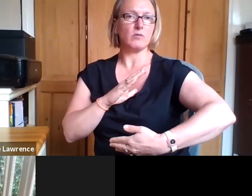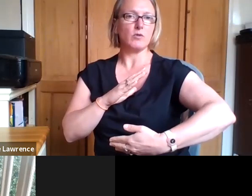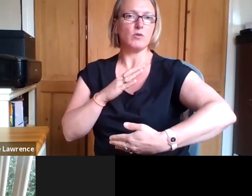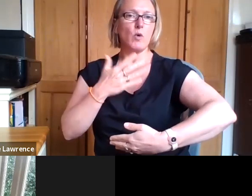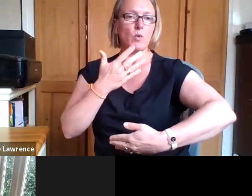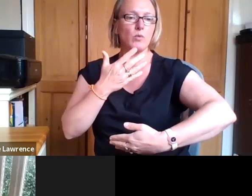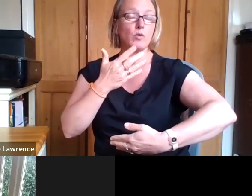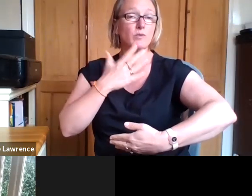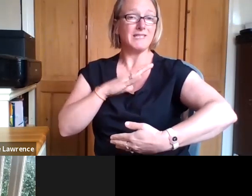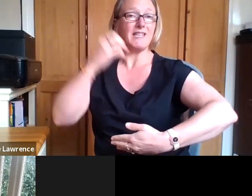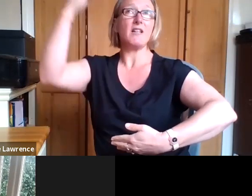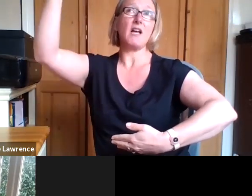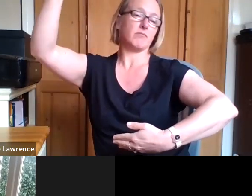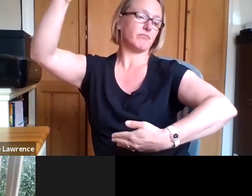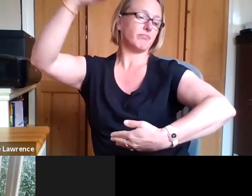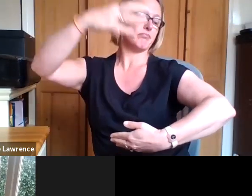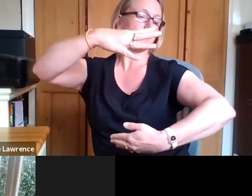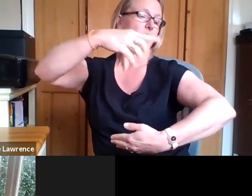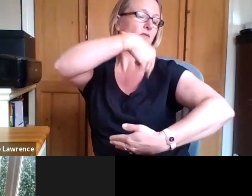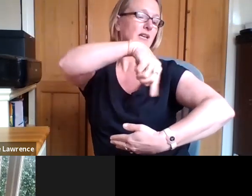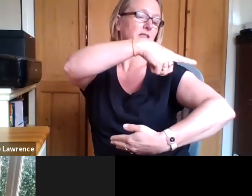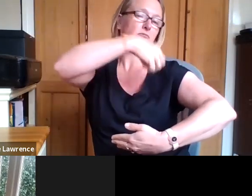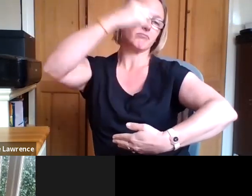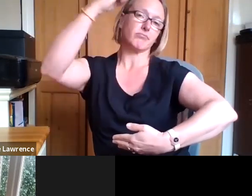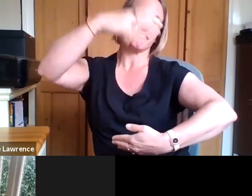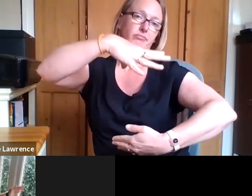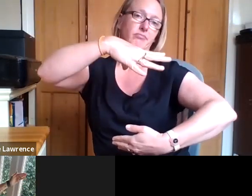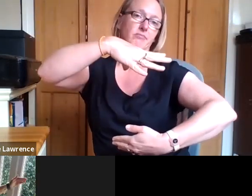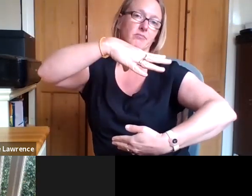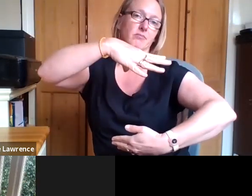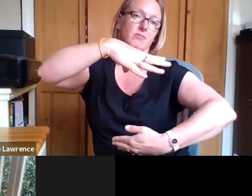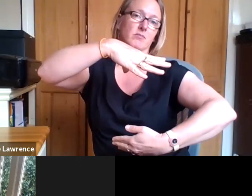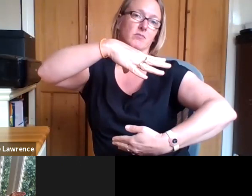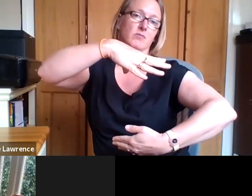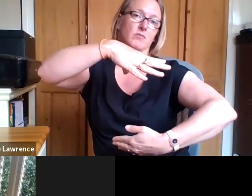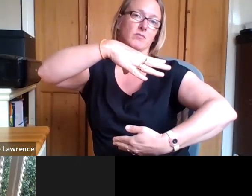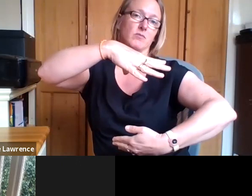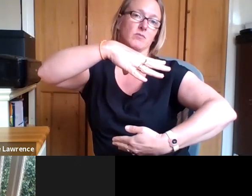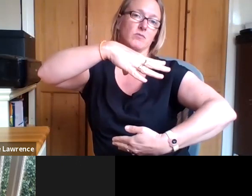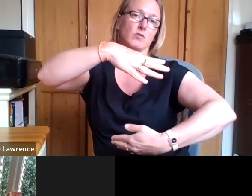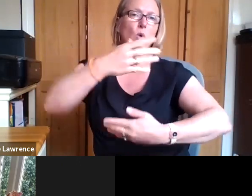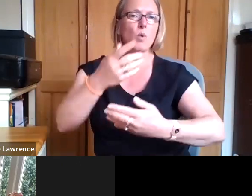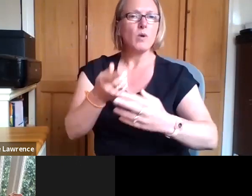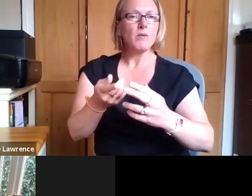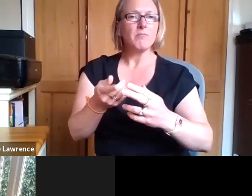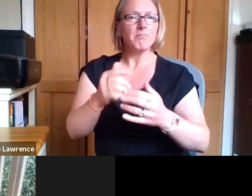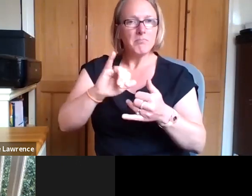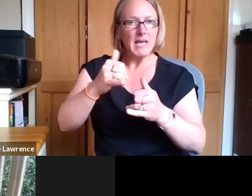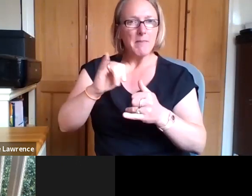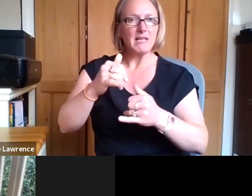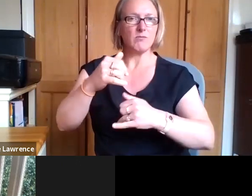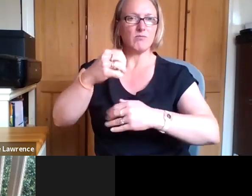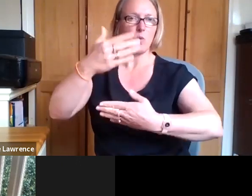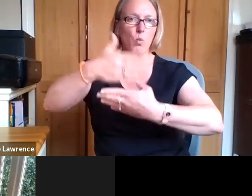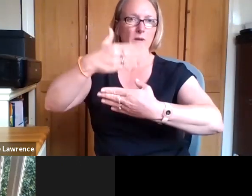come down on baby's face, which is why you put baby down with the window behind, so the light